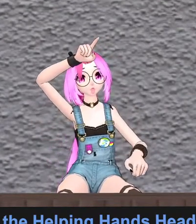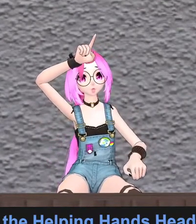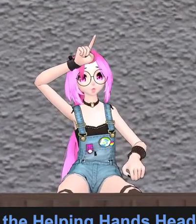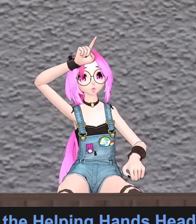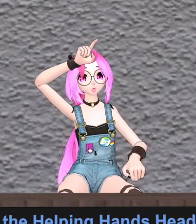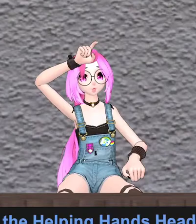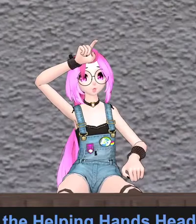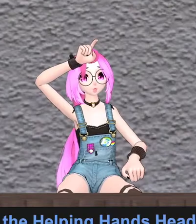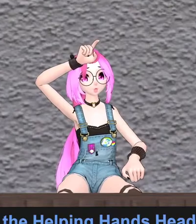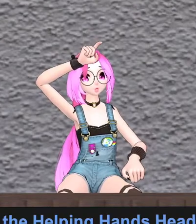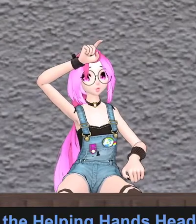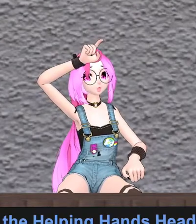it.